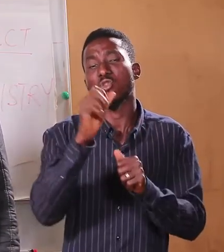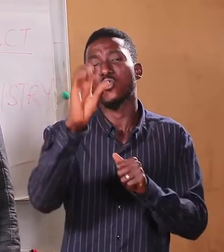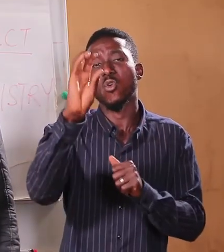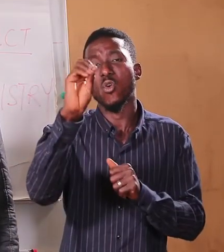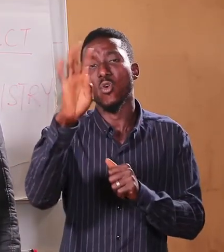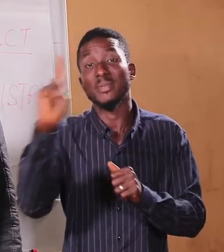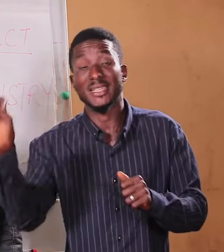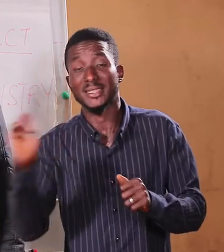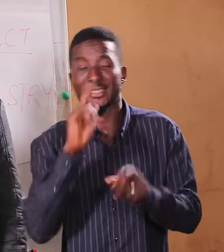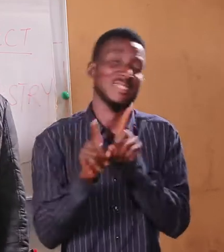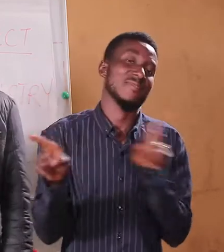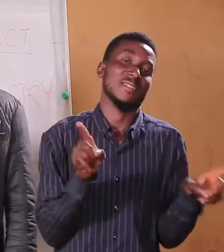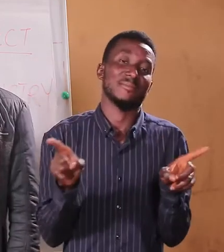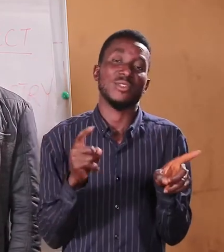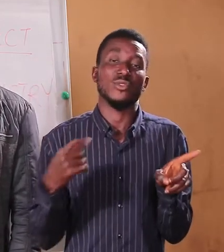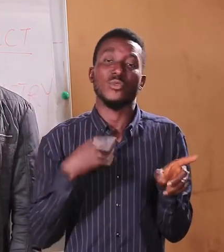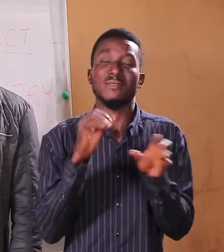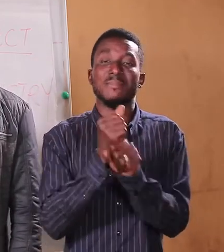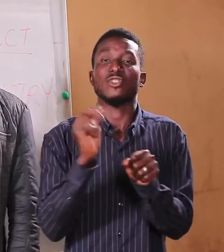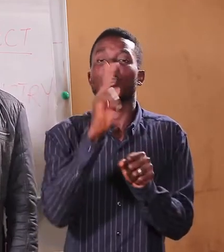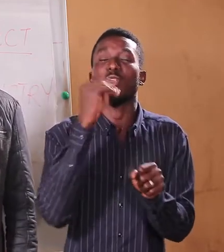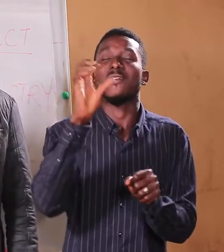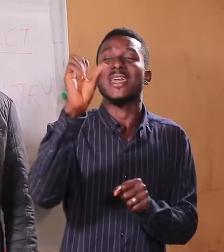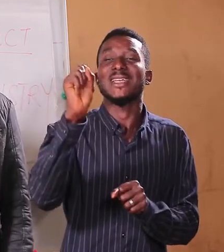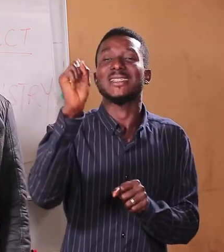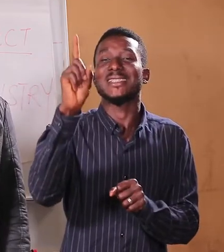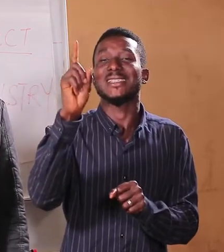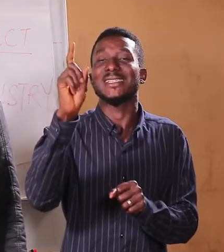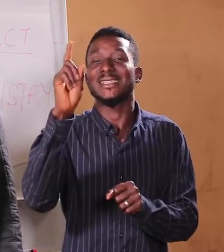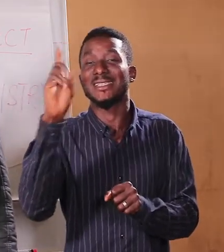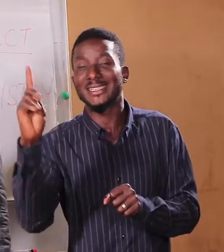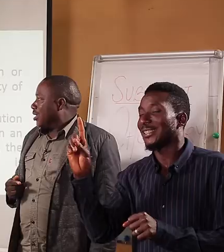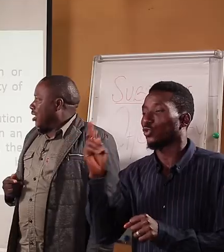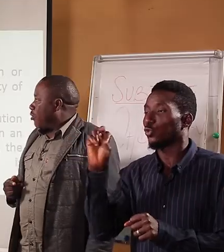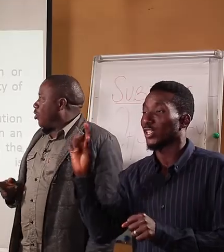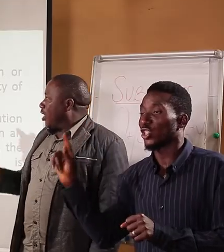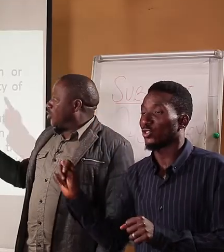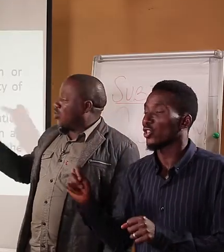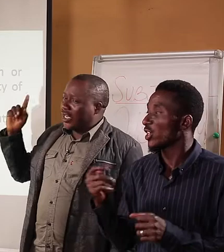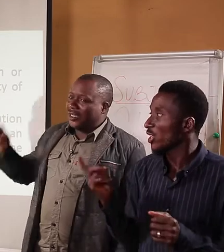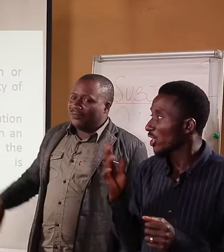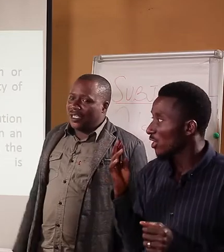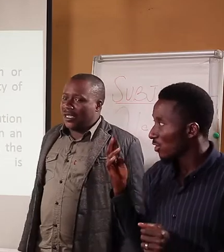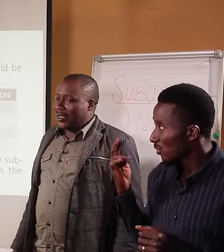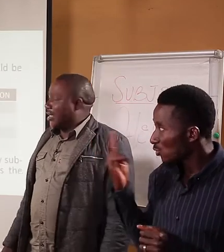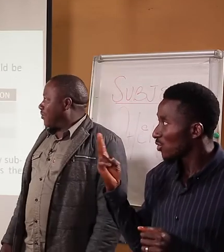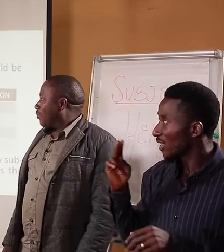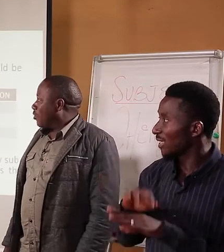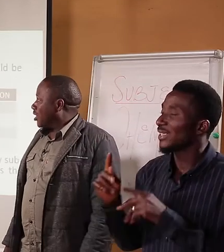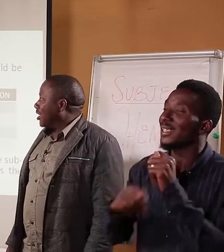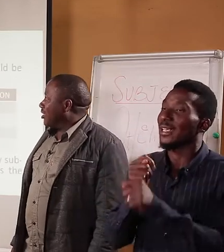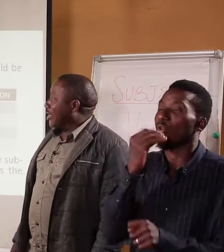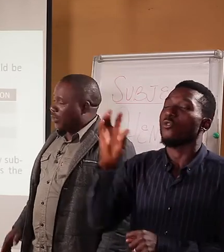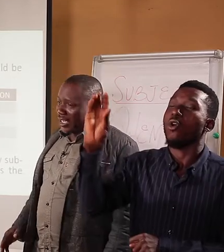it's entirely different. We make use of SPDF notation. Here we go. Let us look at the types